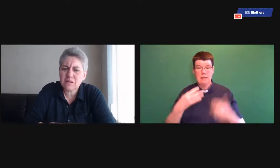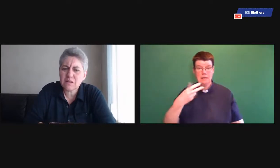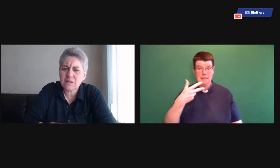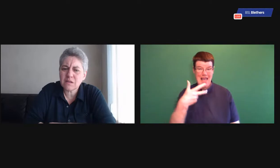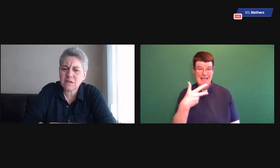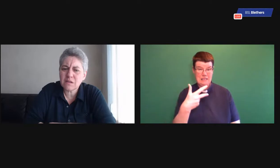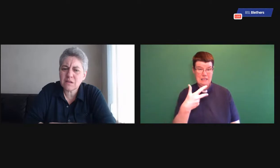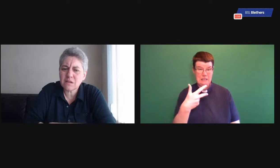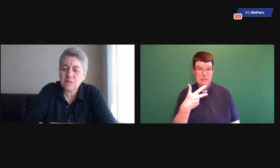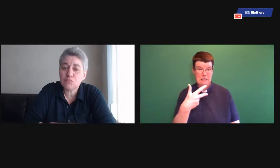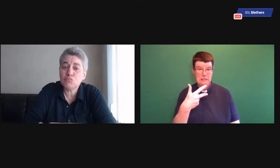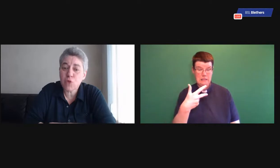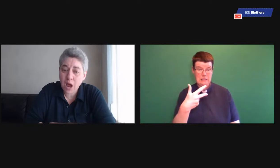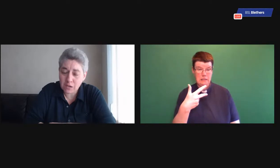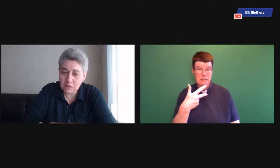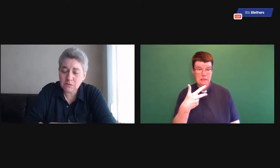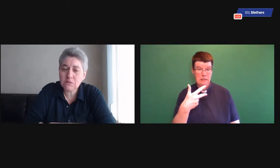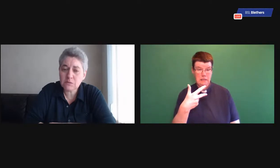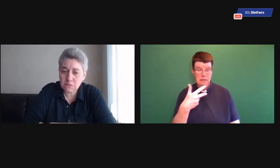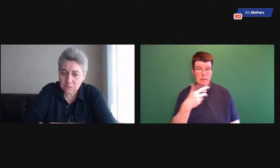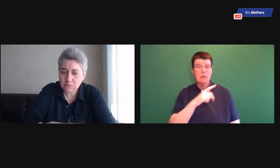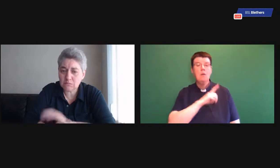notes, in 1998.